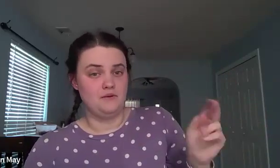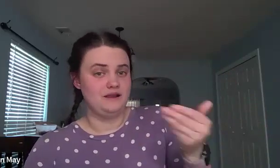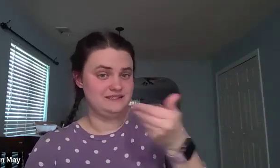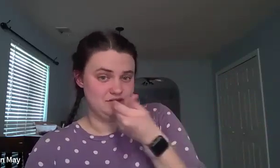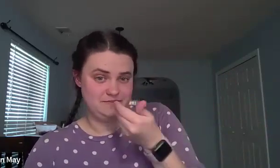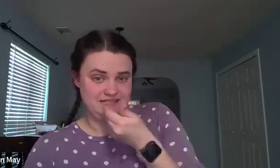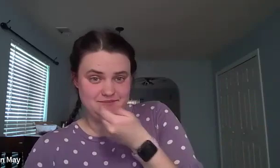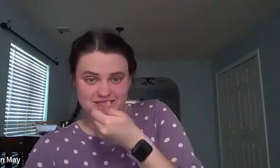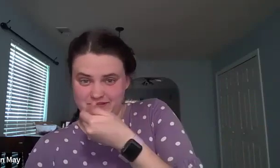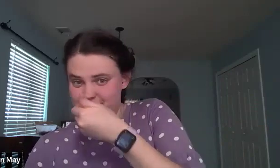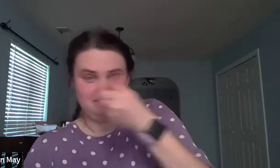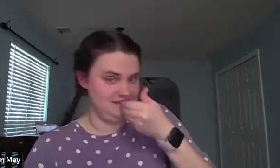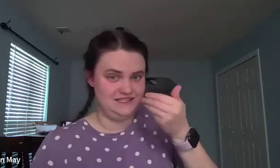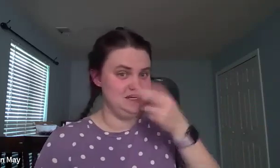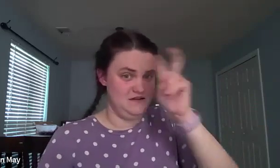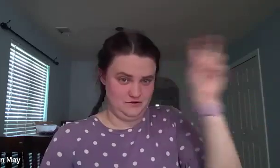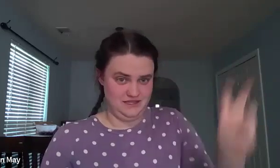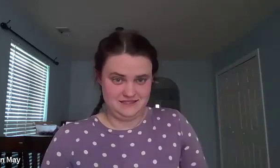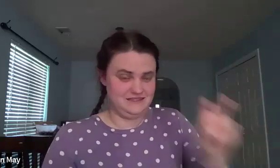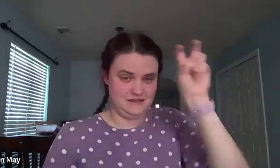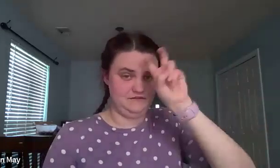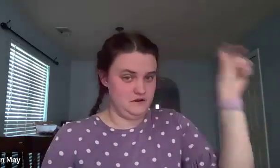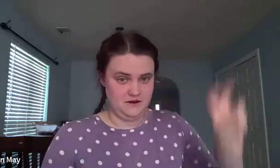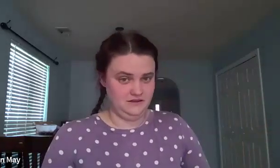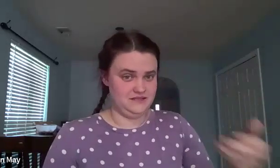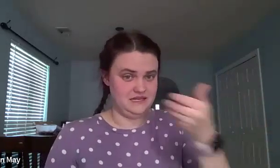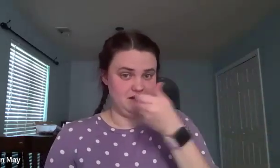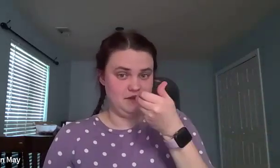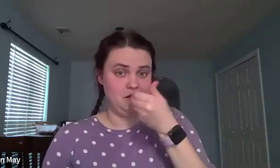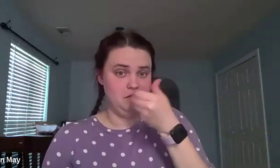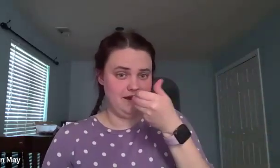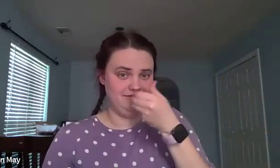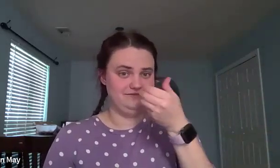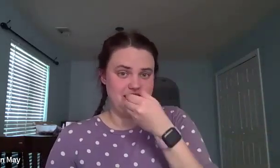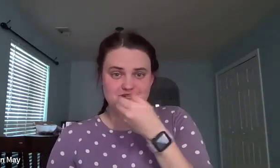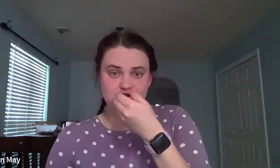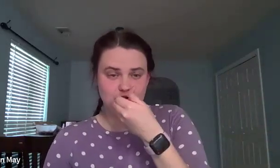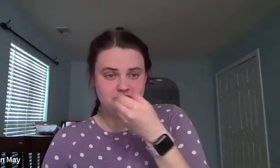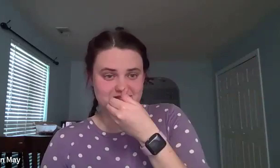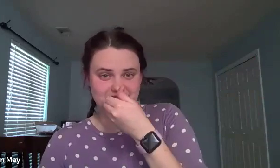work, it's always pizza, pizza, pizza, pizza. It's never this. It's like very rarely this now. And I'm like, okay, I guess I'll go to pizza.